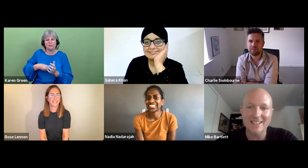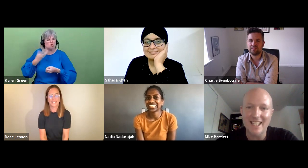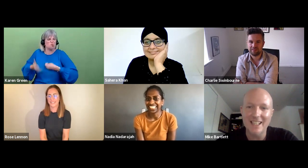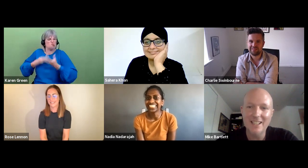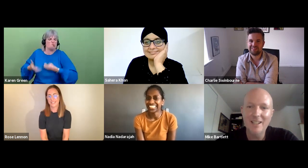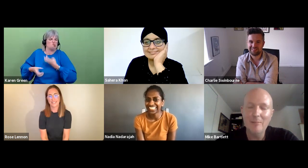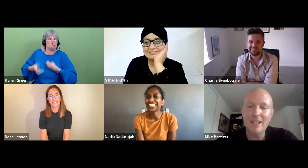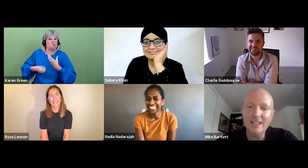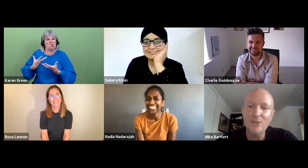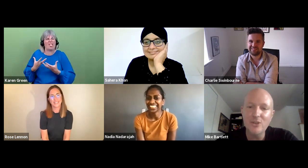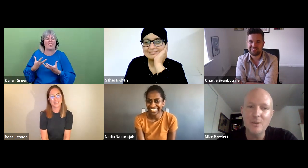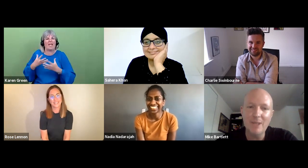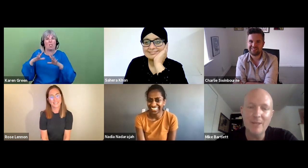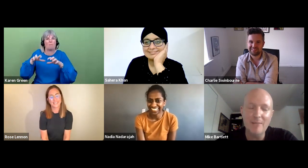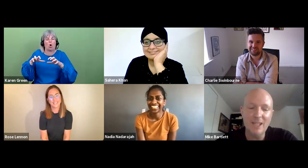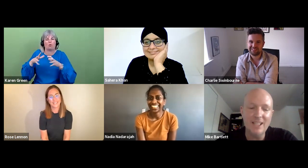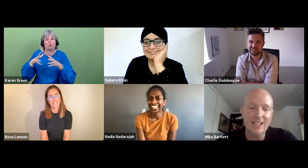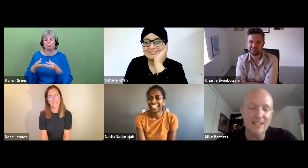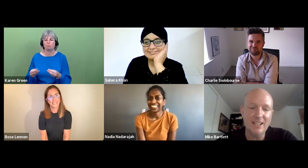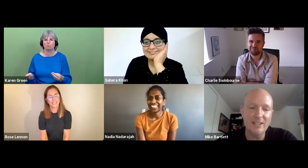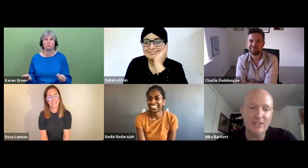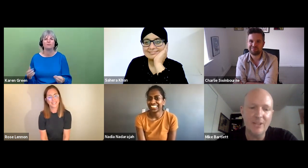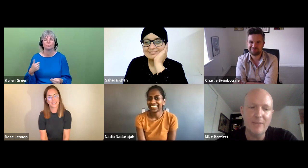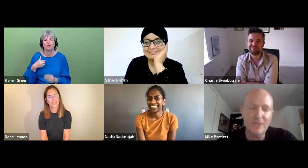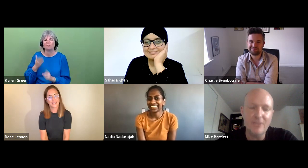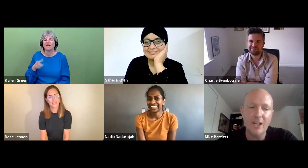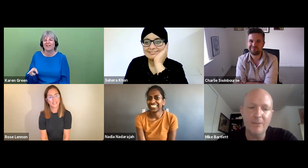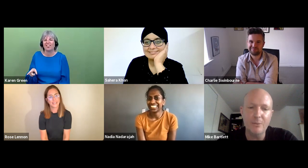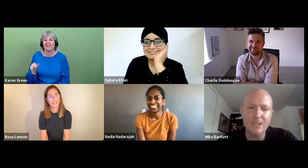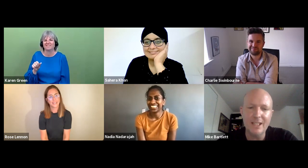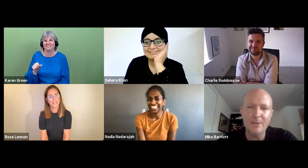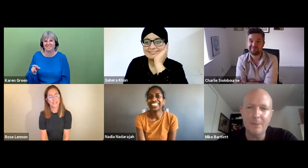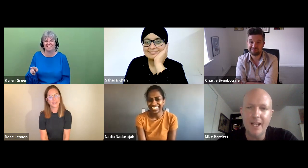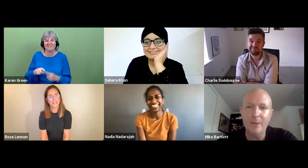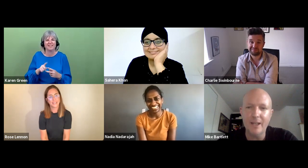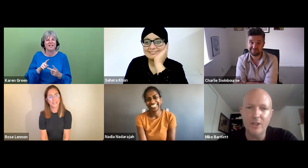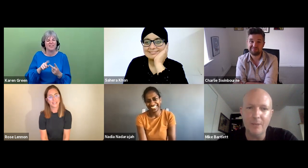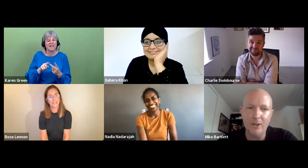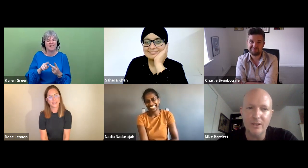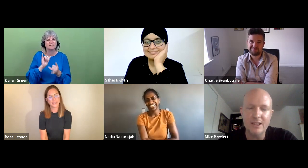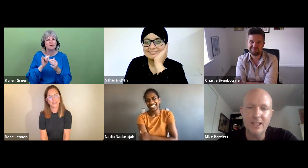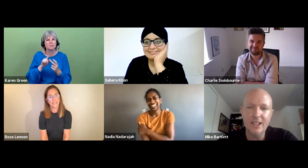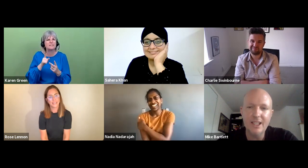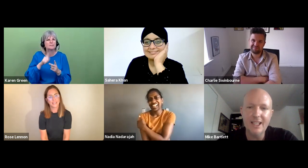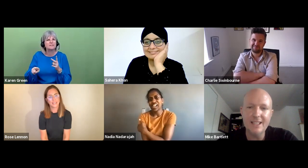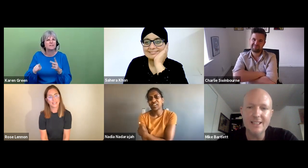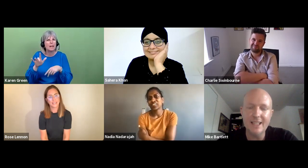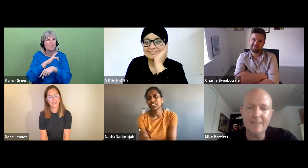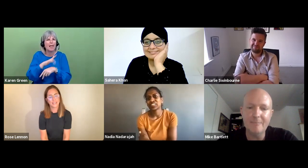that. But I think there's also another thing. Sometimes particularly with a play, when I've got blocked, it's